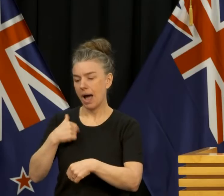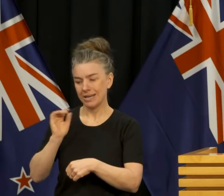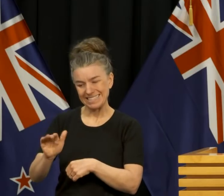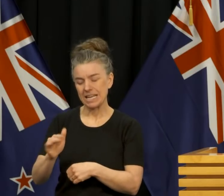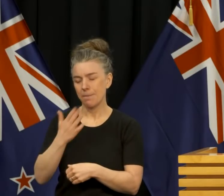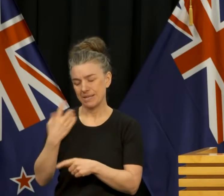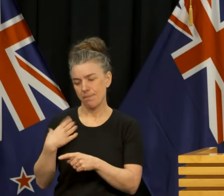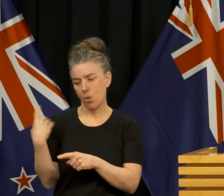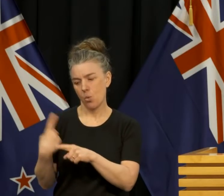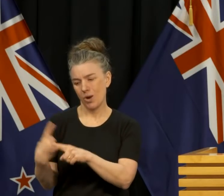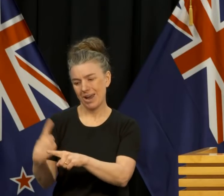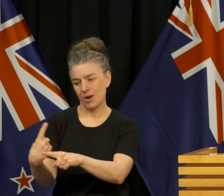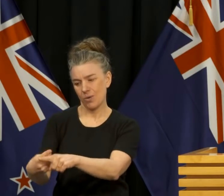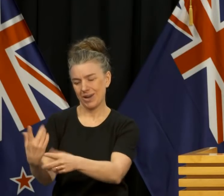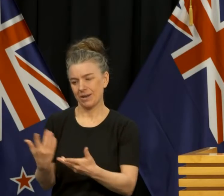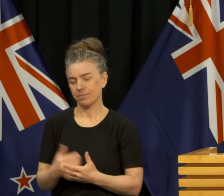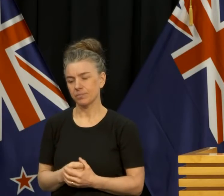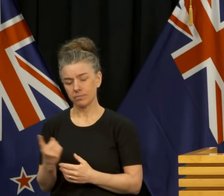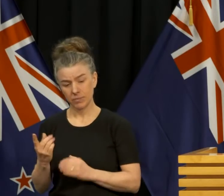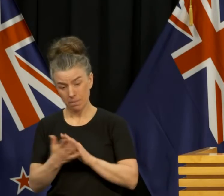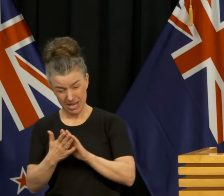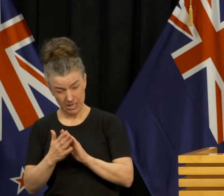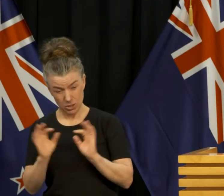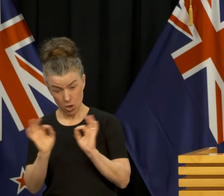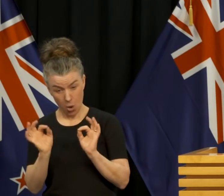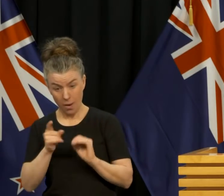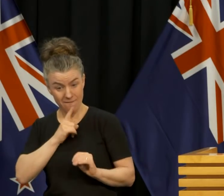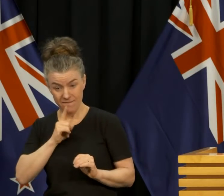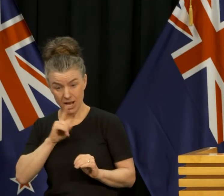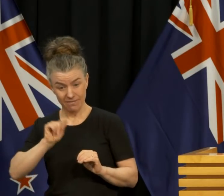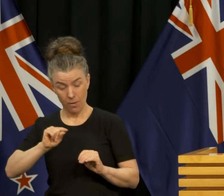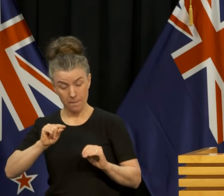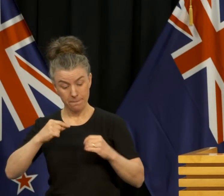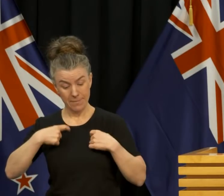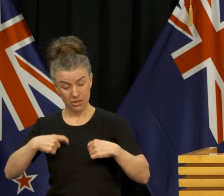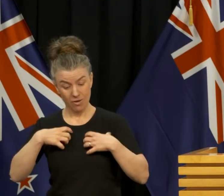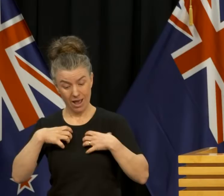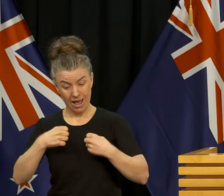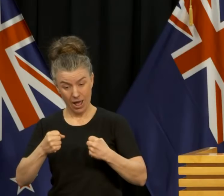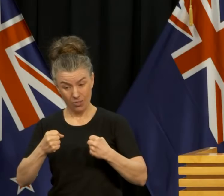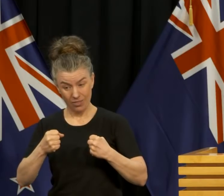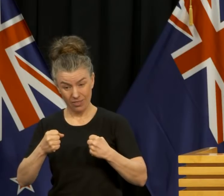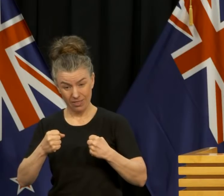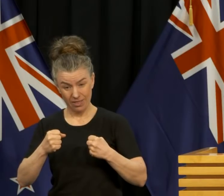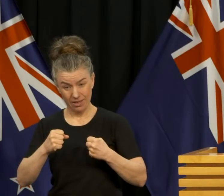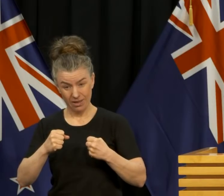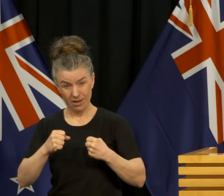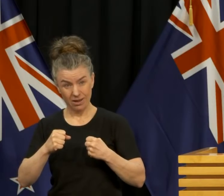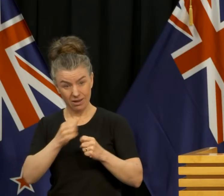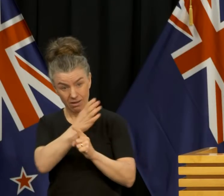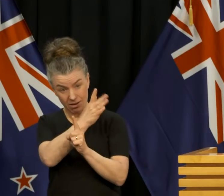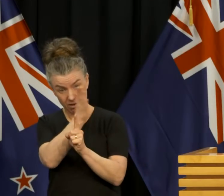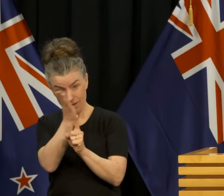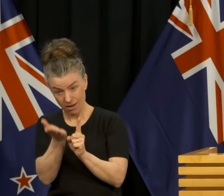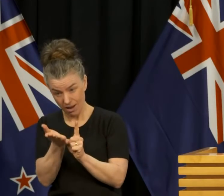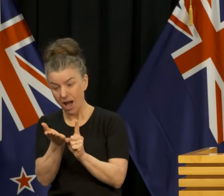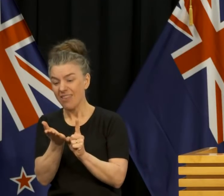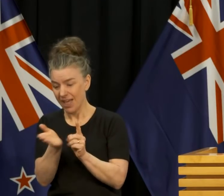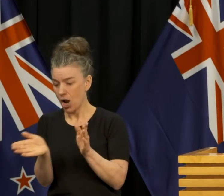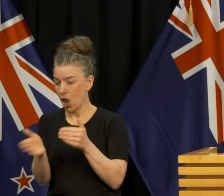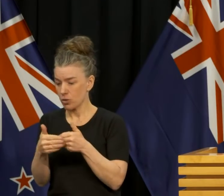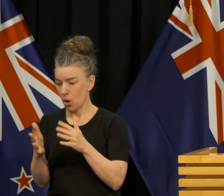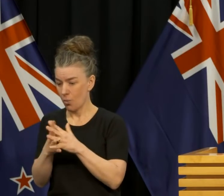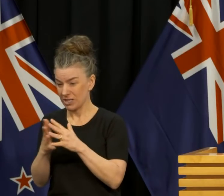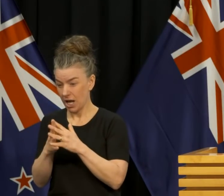faster. Communication or advice given by the Ministry of Health up until it was completely closed on Wednesday? I think, as I've said